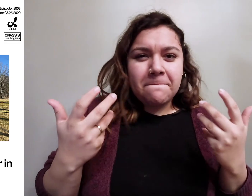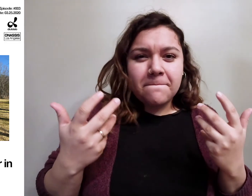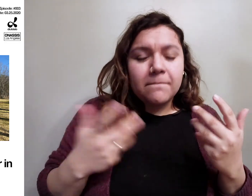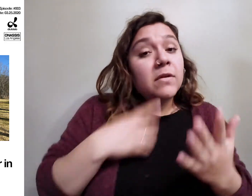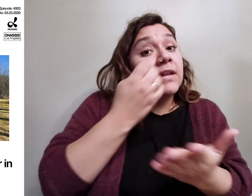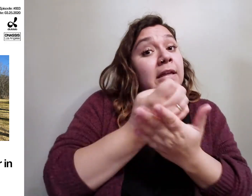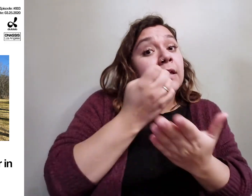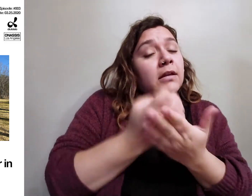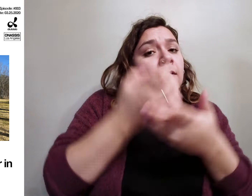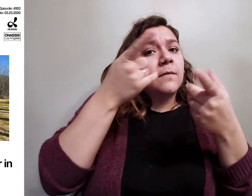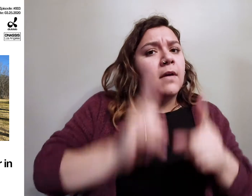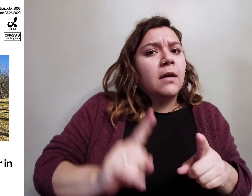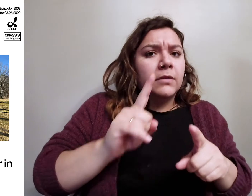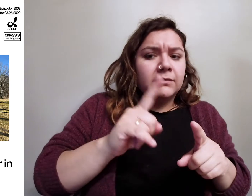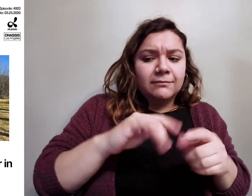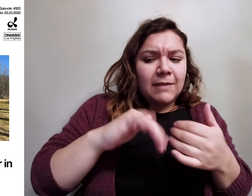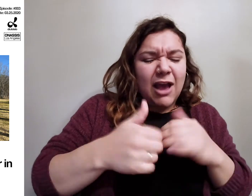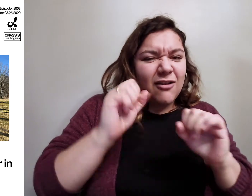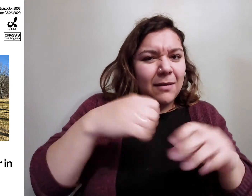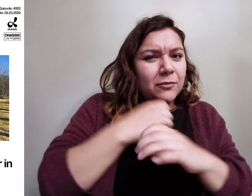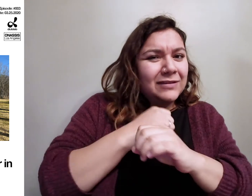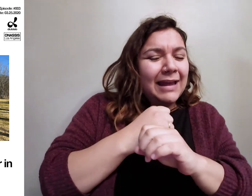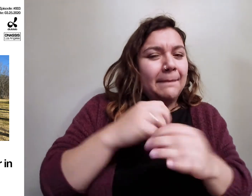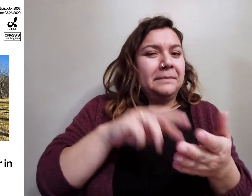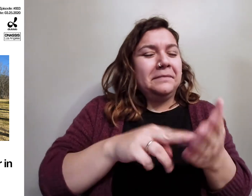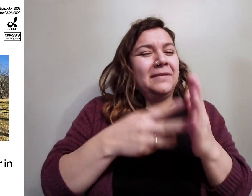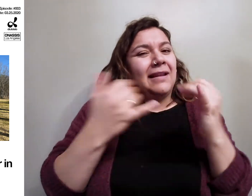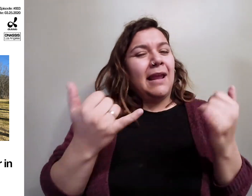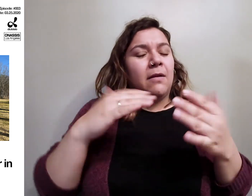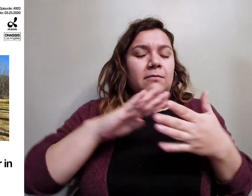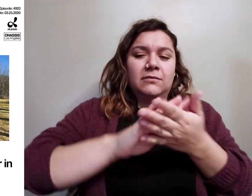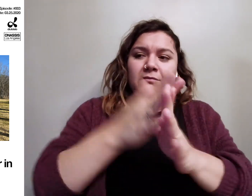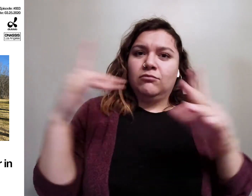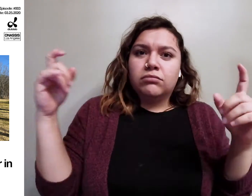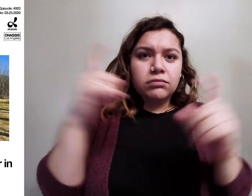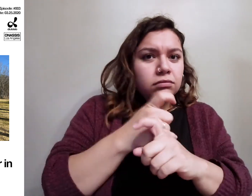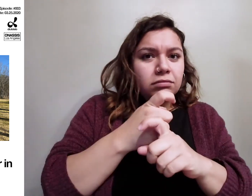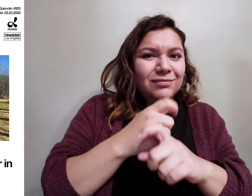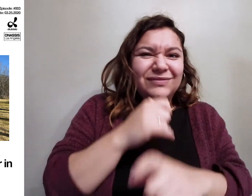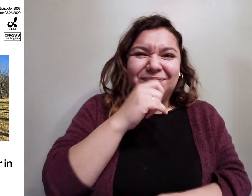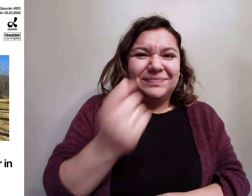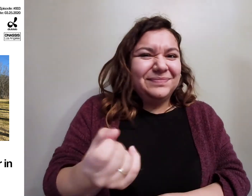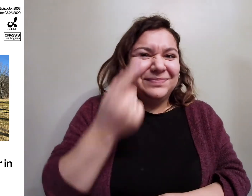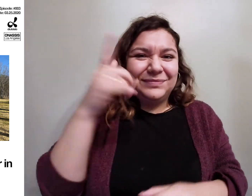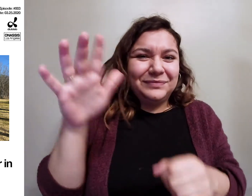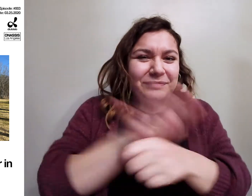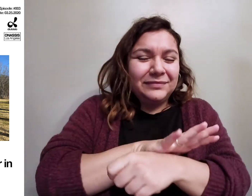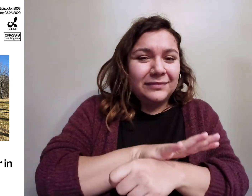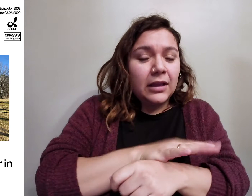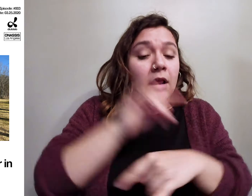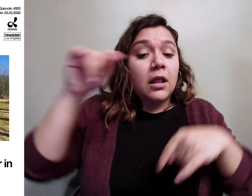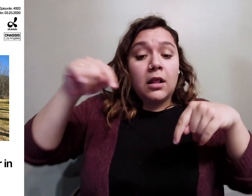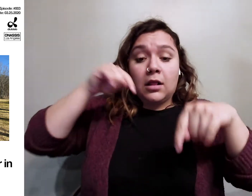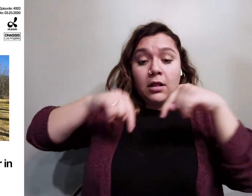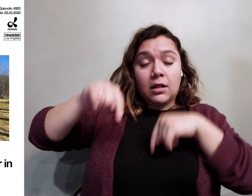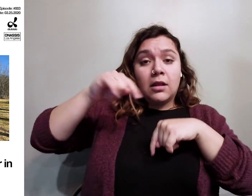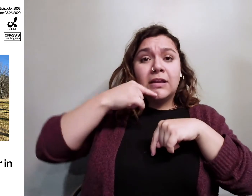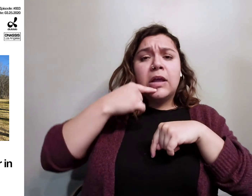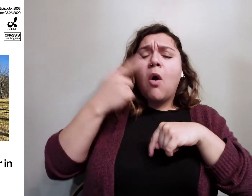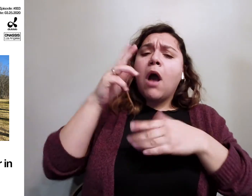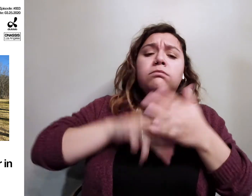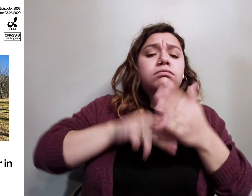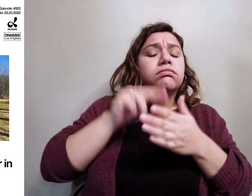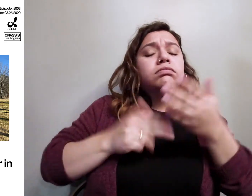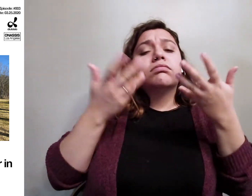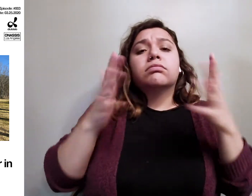the economic forces. So it becomes so complicated that you can't even wrap your head around it. And then you go back to, I'm just going to paint